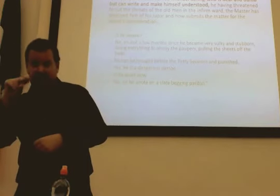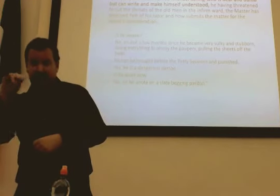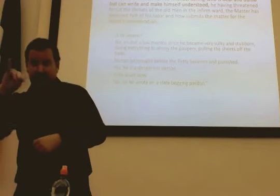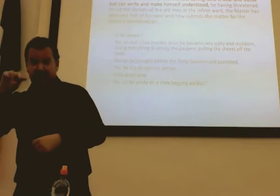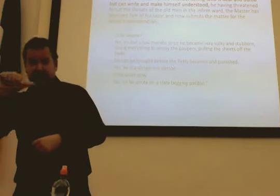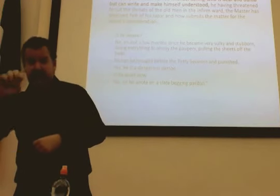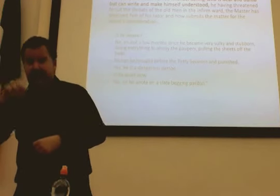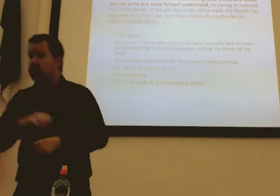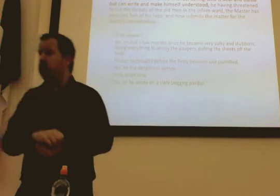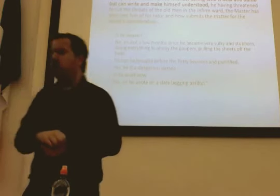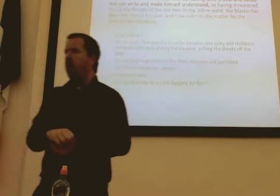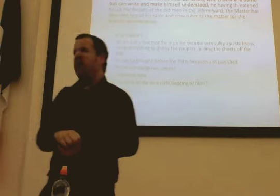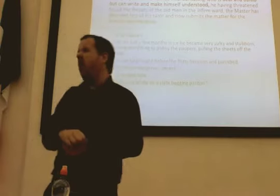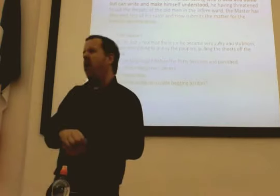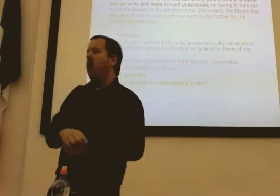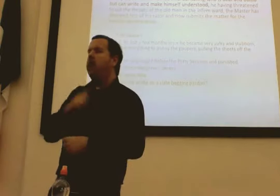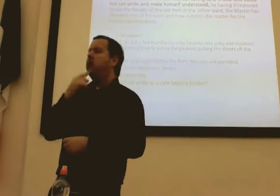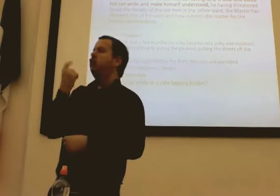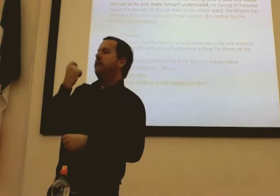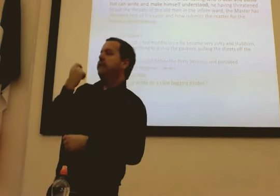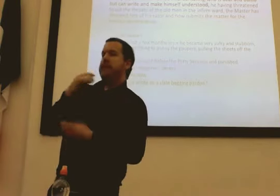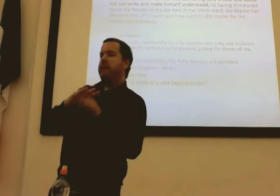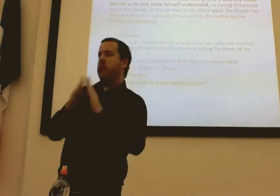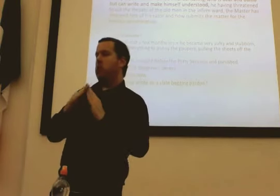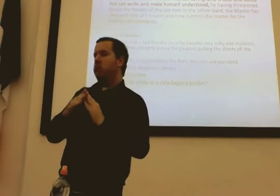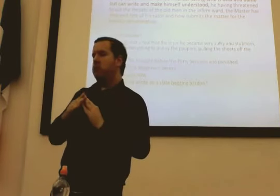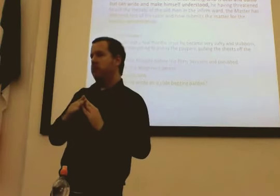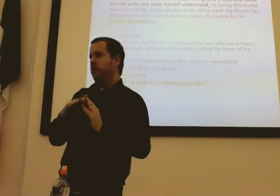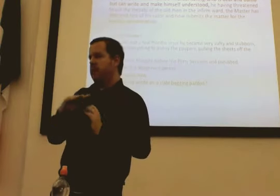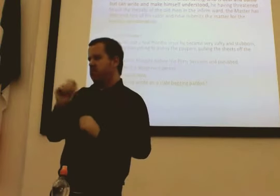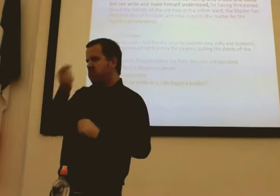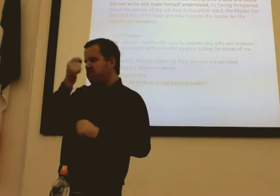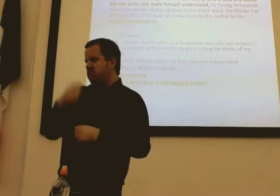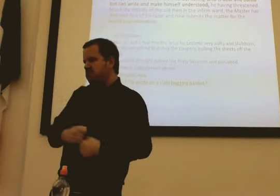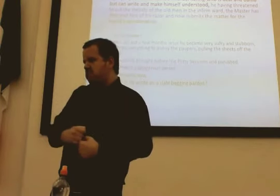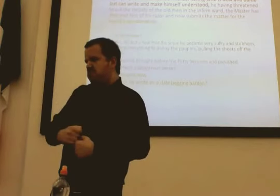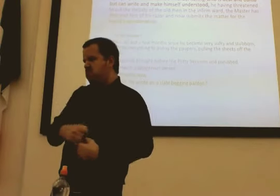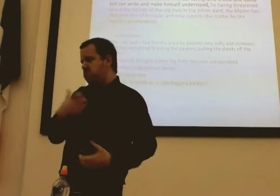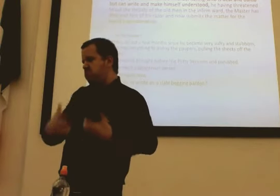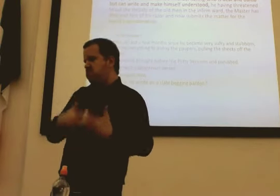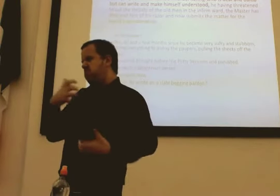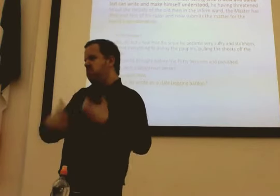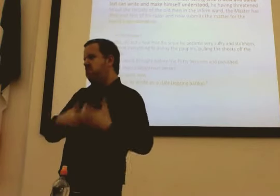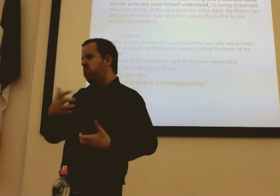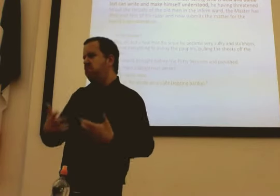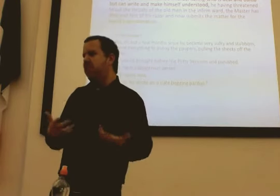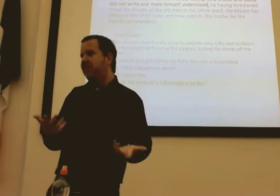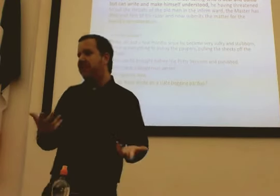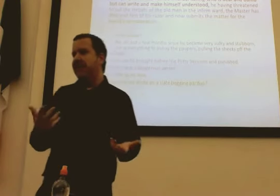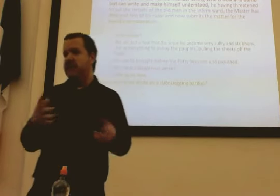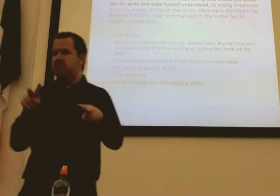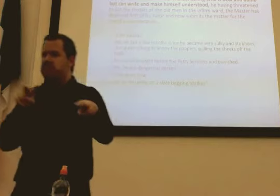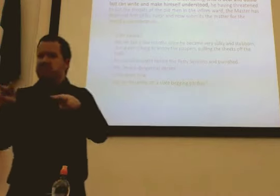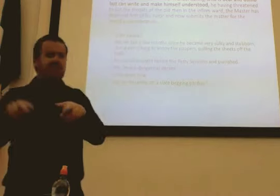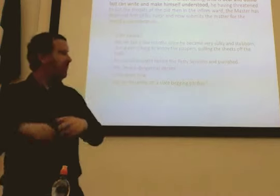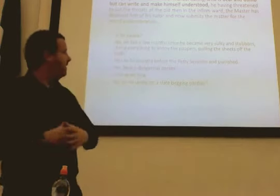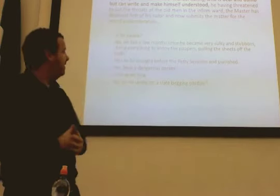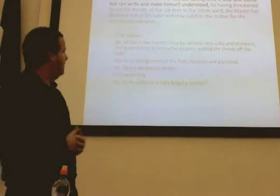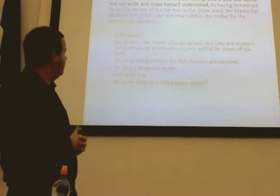And then again, they were trying to assess his competency and whether he was insane. And they were saying, no, he's just